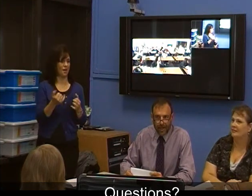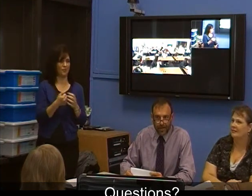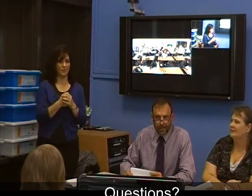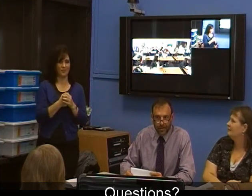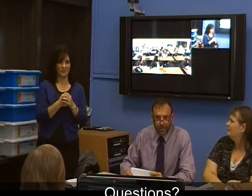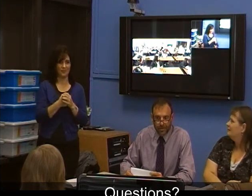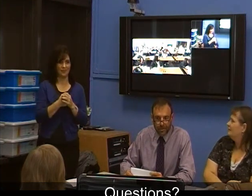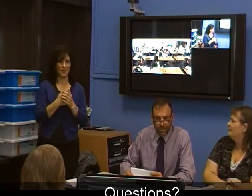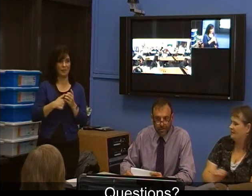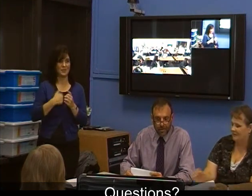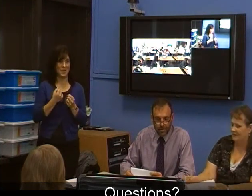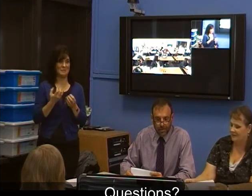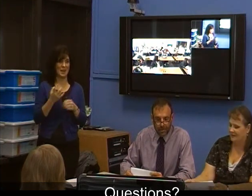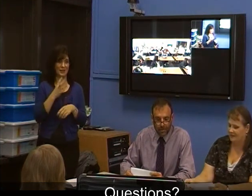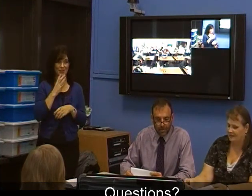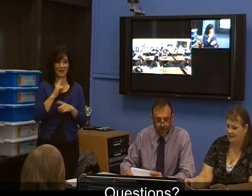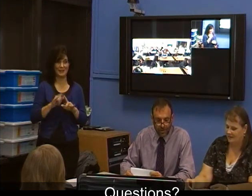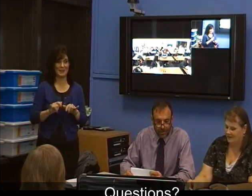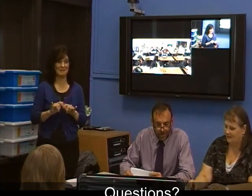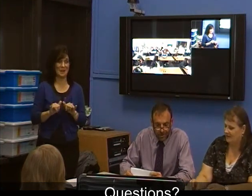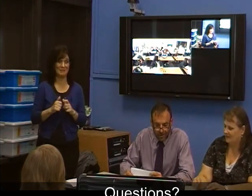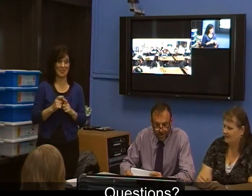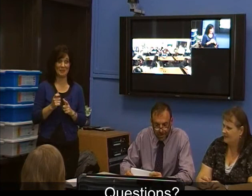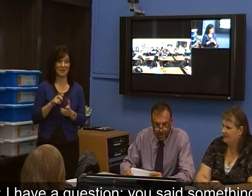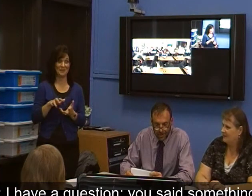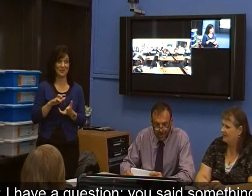Okay, thank you. Question?